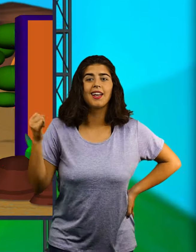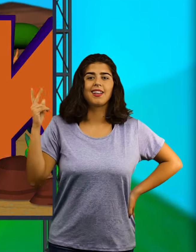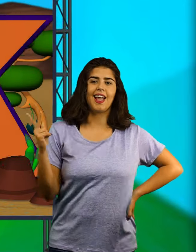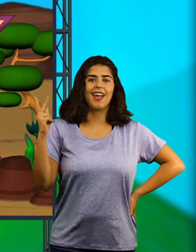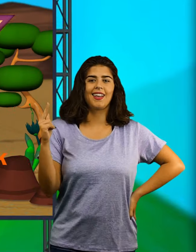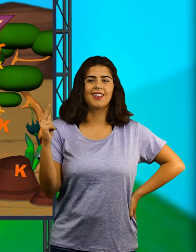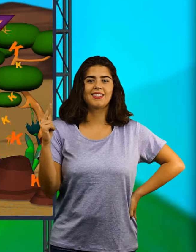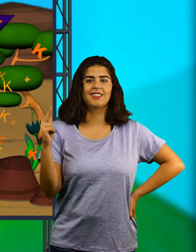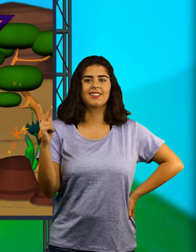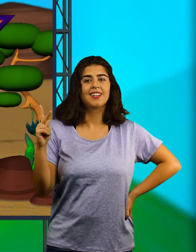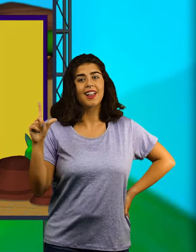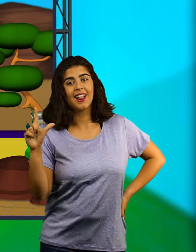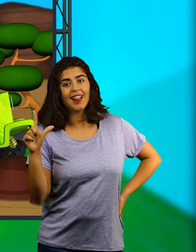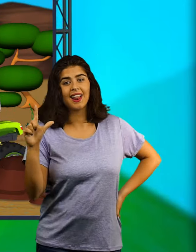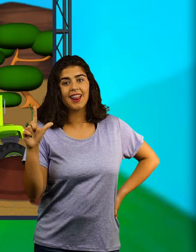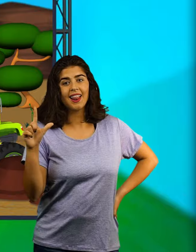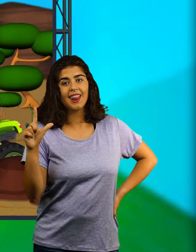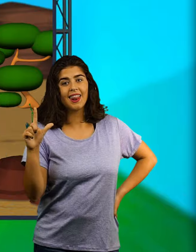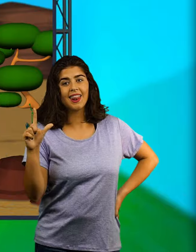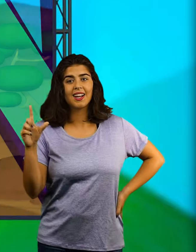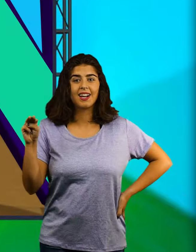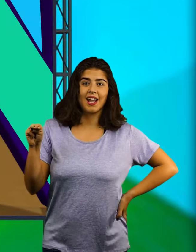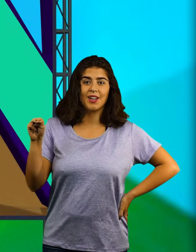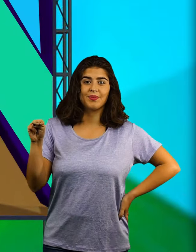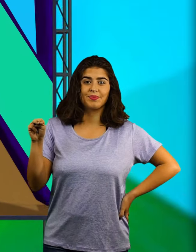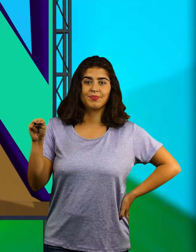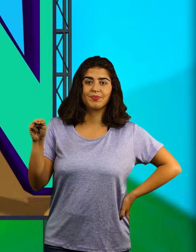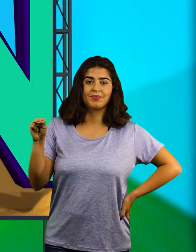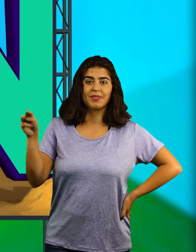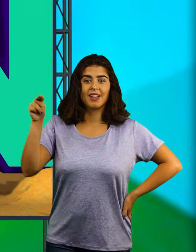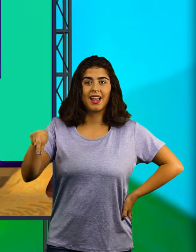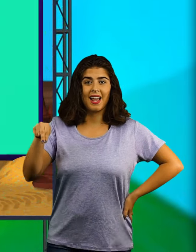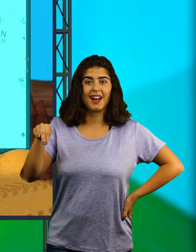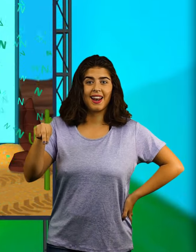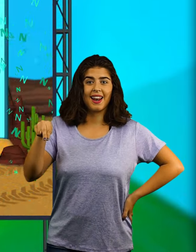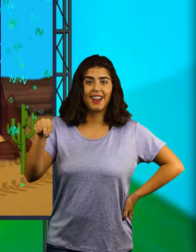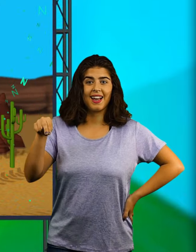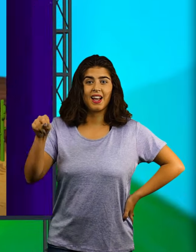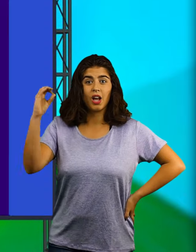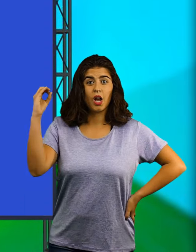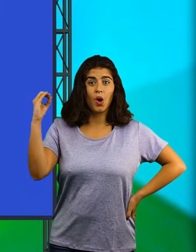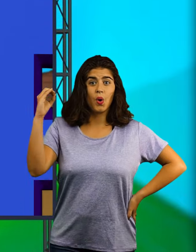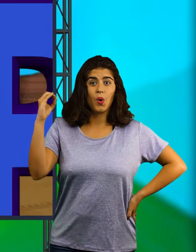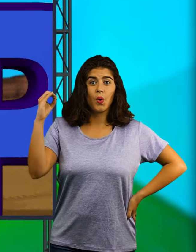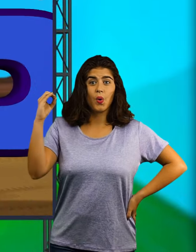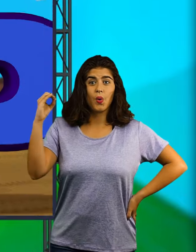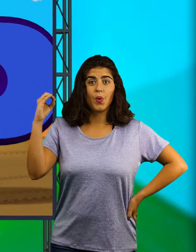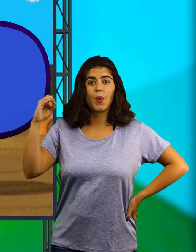K, L, M, N, O,